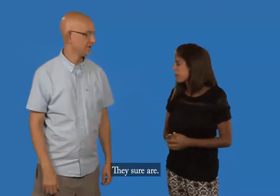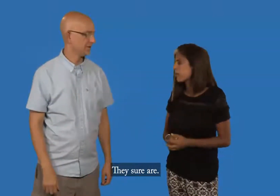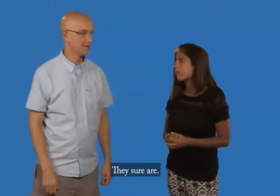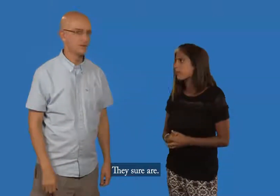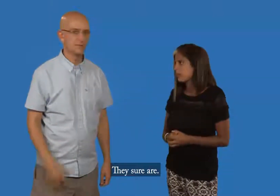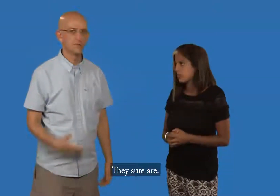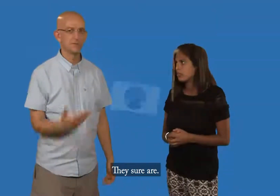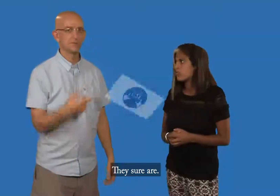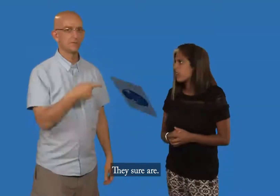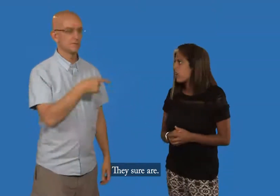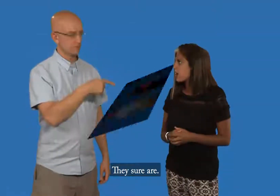are.